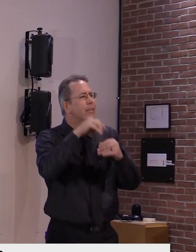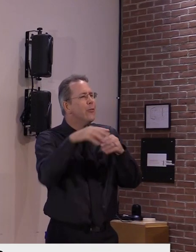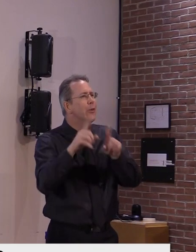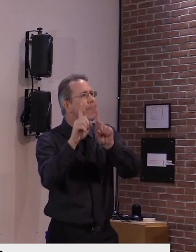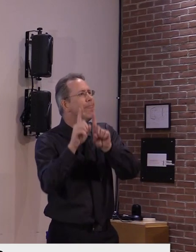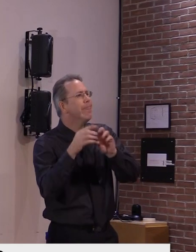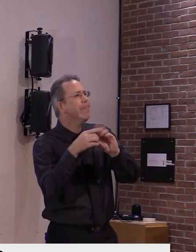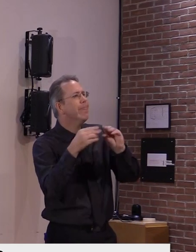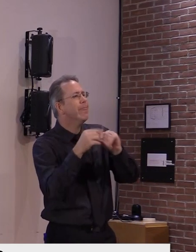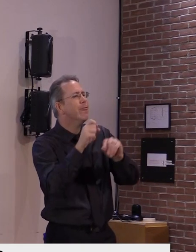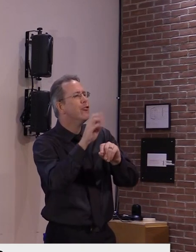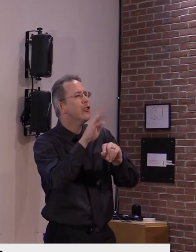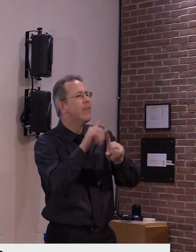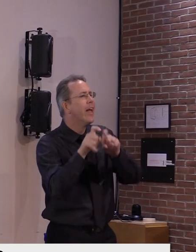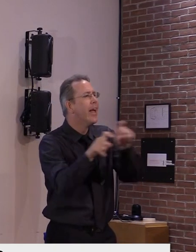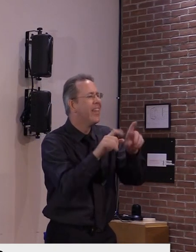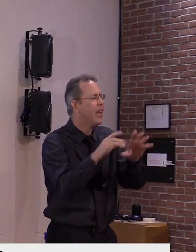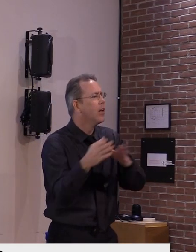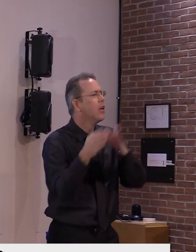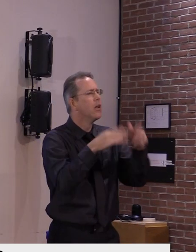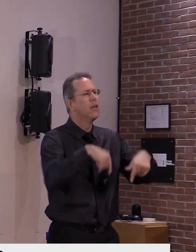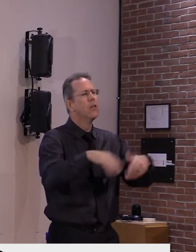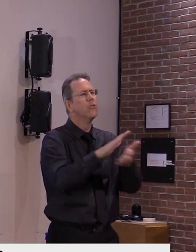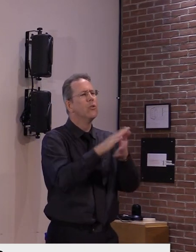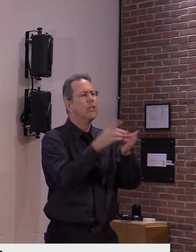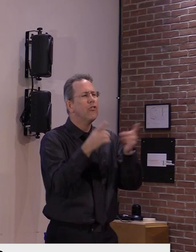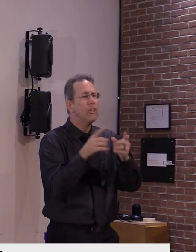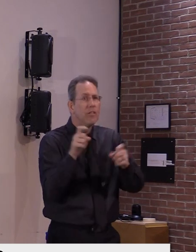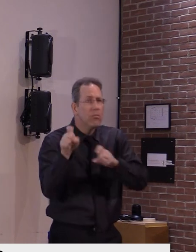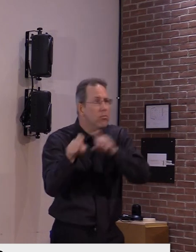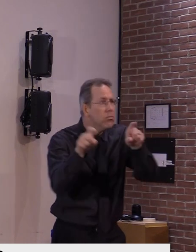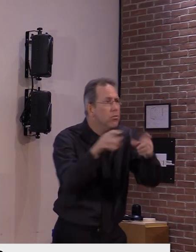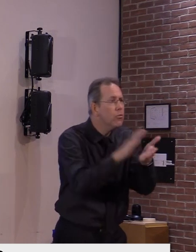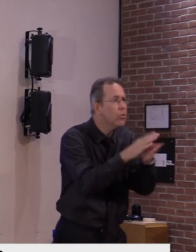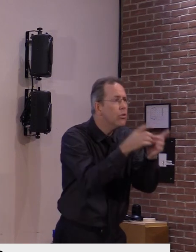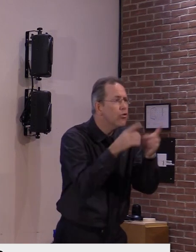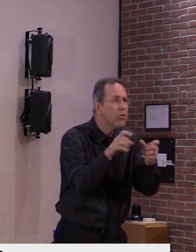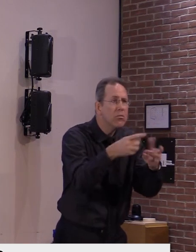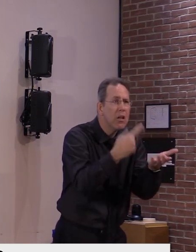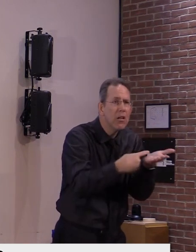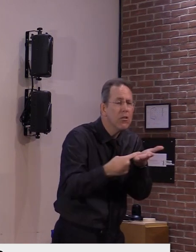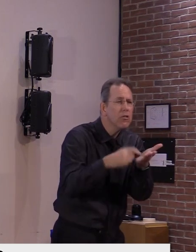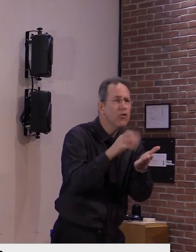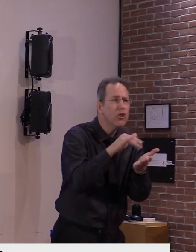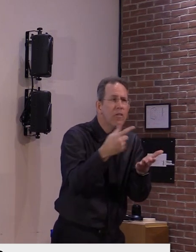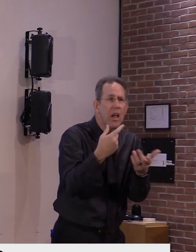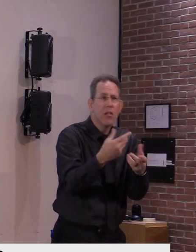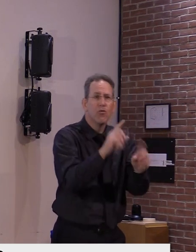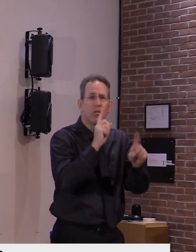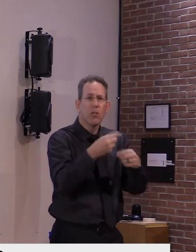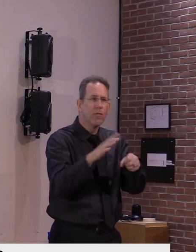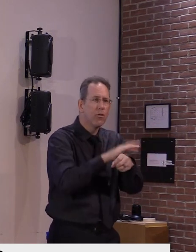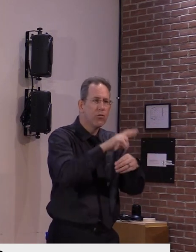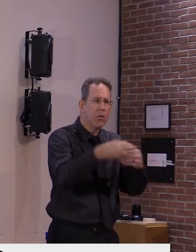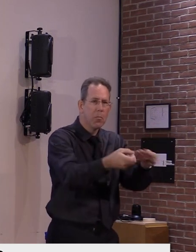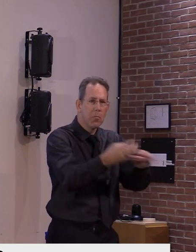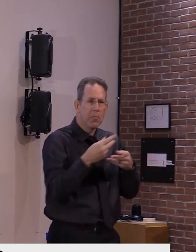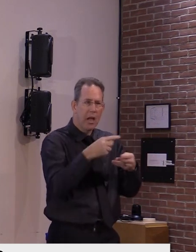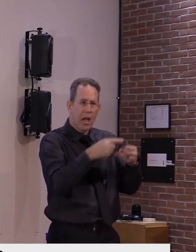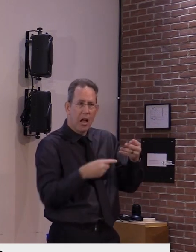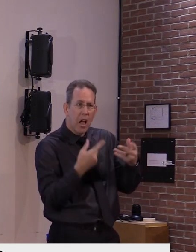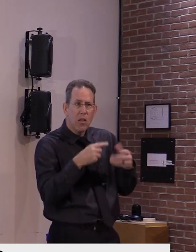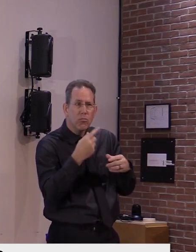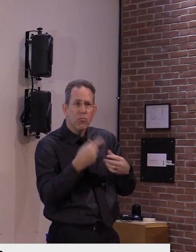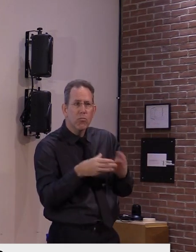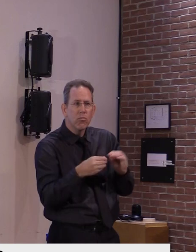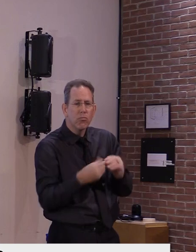of positives that were a result of this test? Yeah, so I assume by now all the results are back by today. They